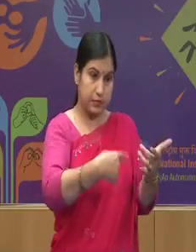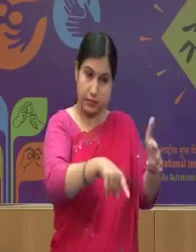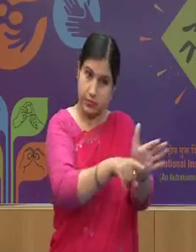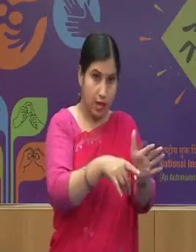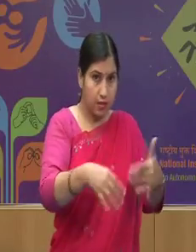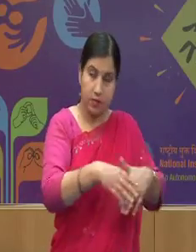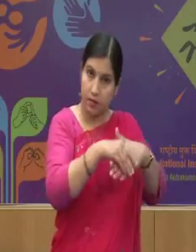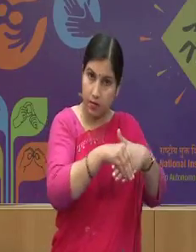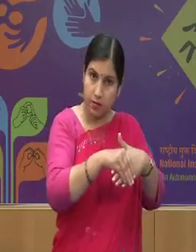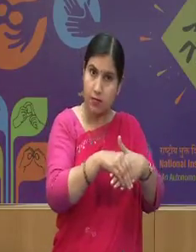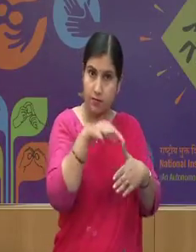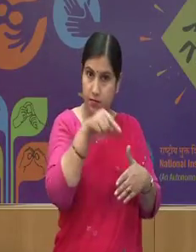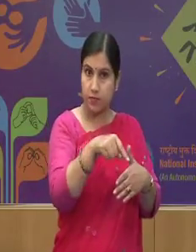that the Treaty of Versailles